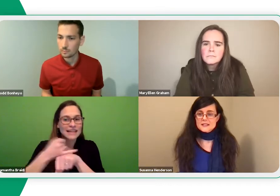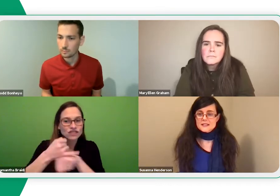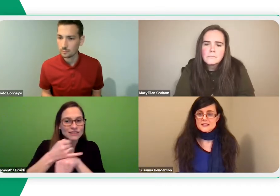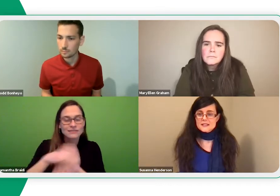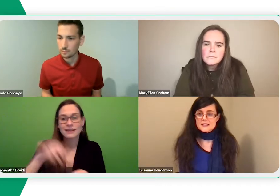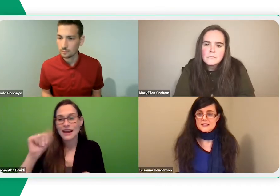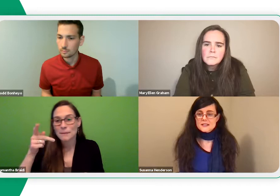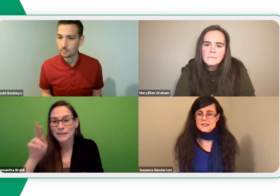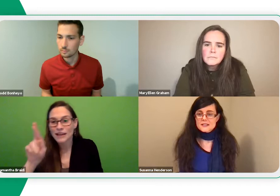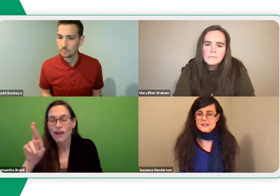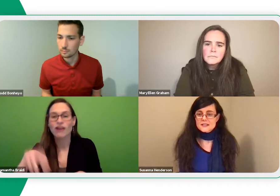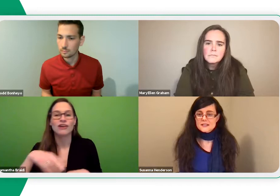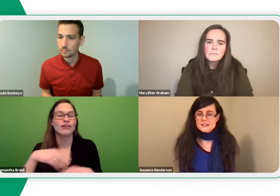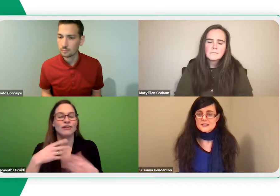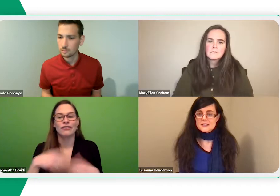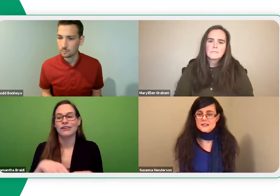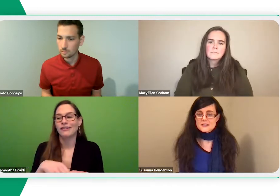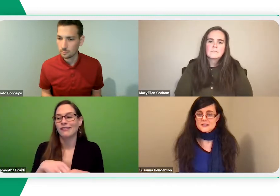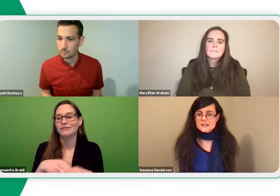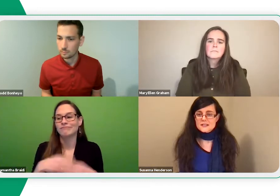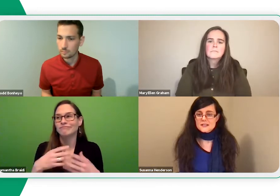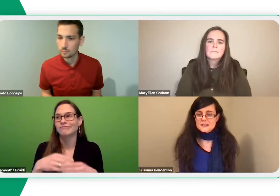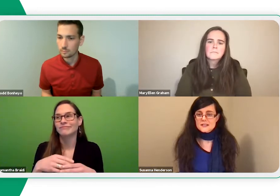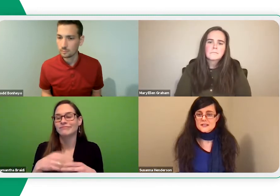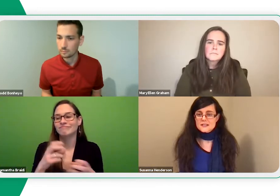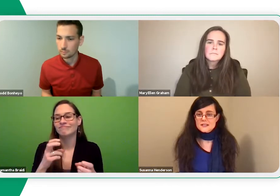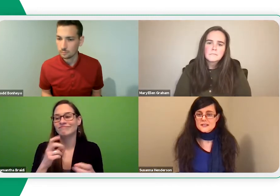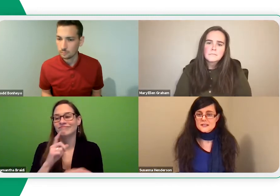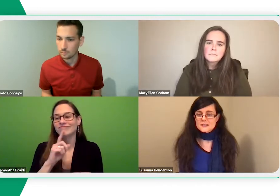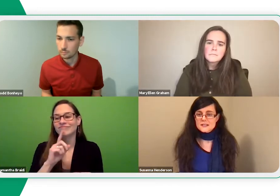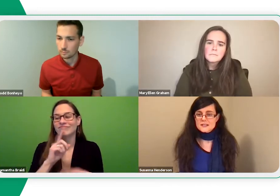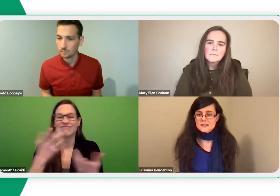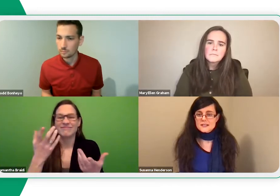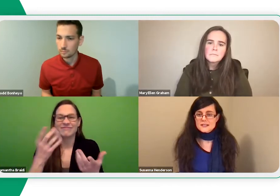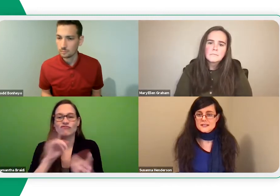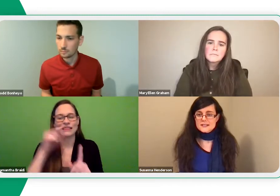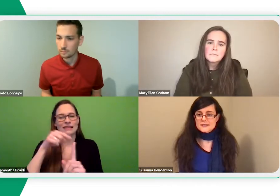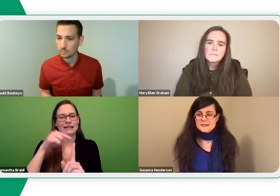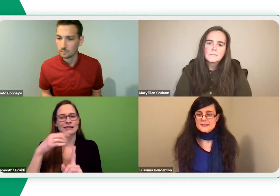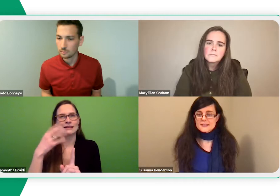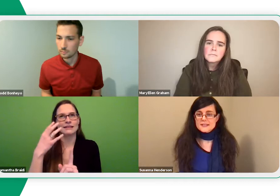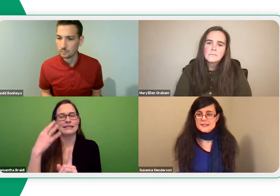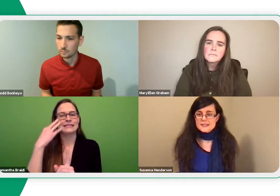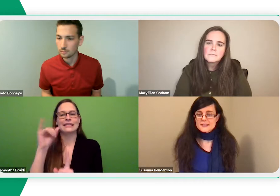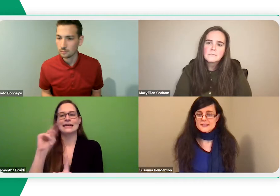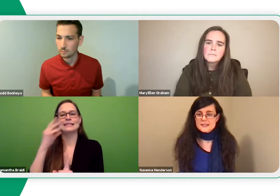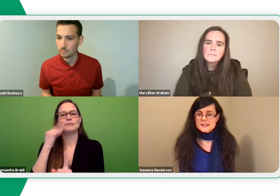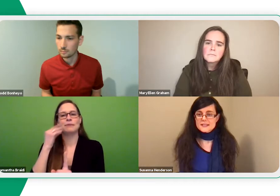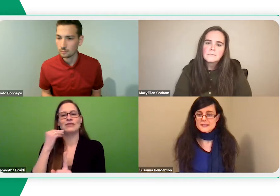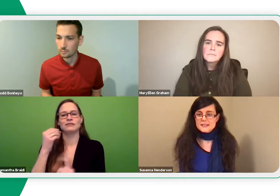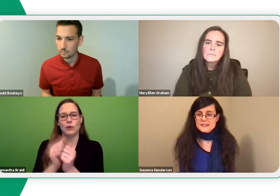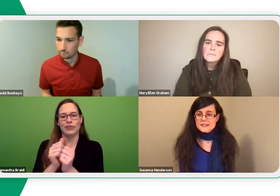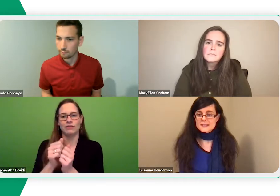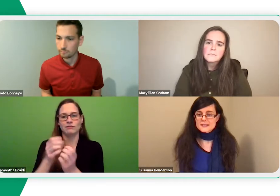budget, and a person's understanding of interest, APR, annual percentage rate,